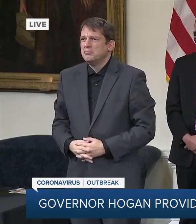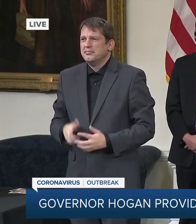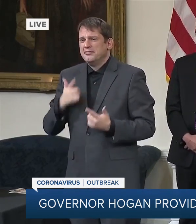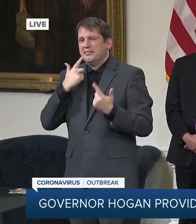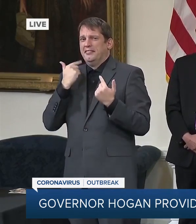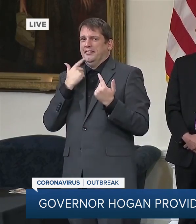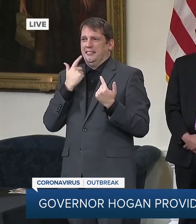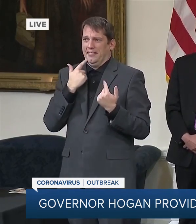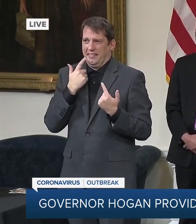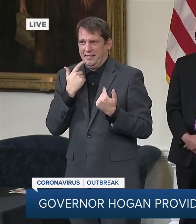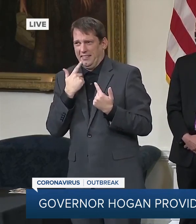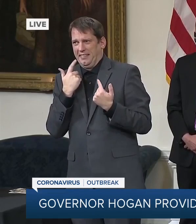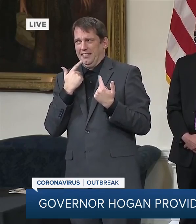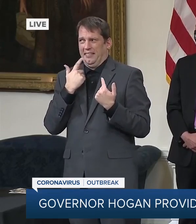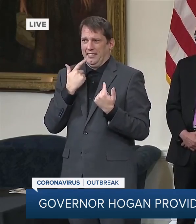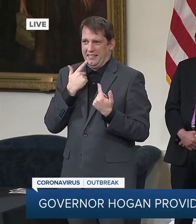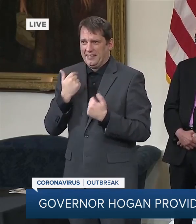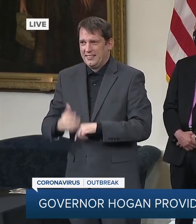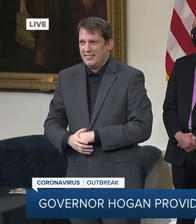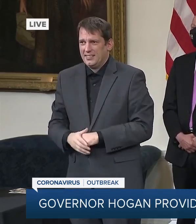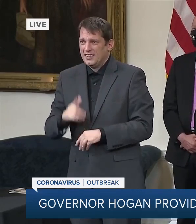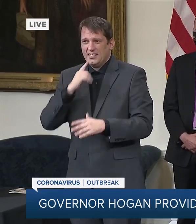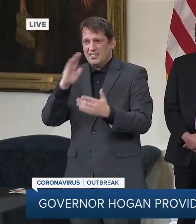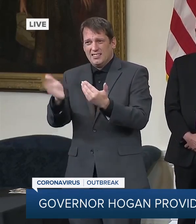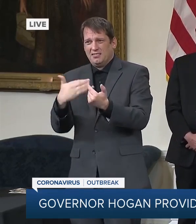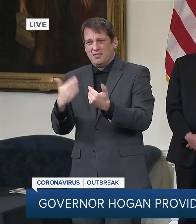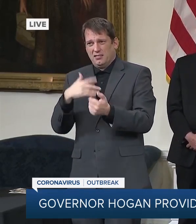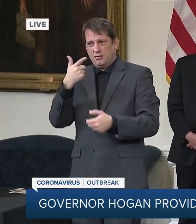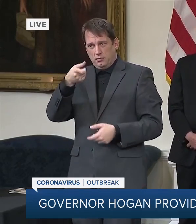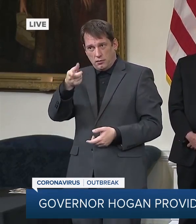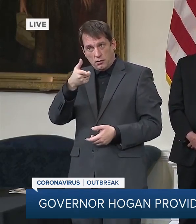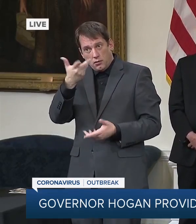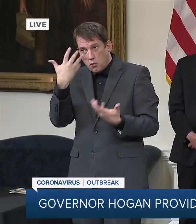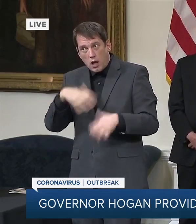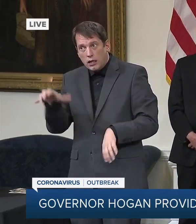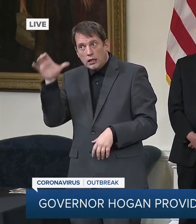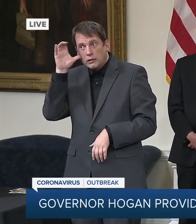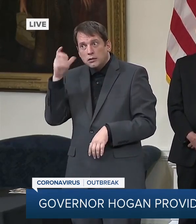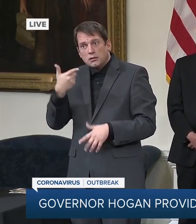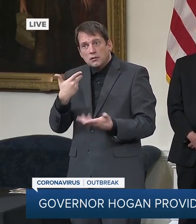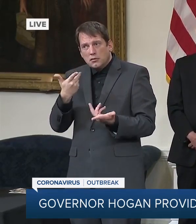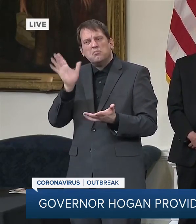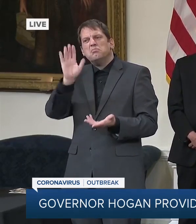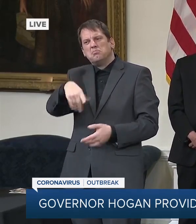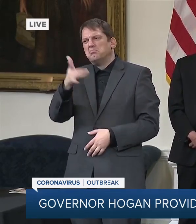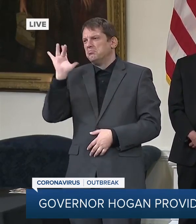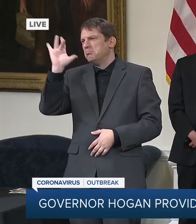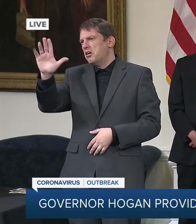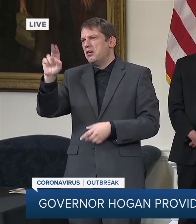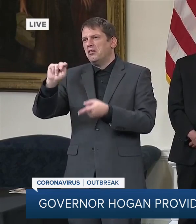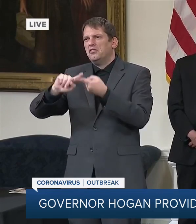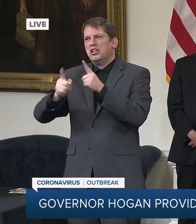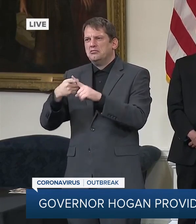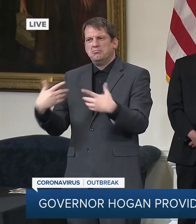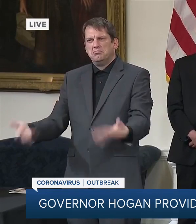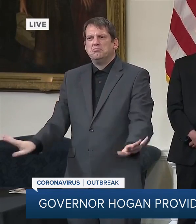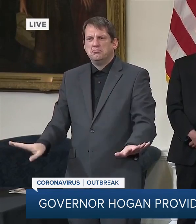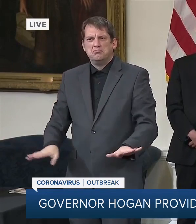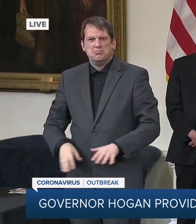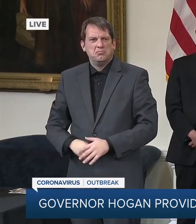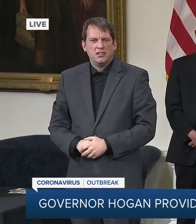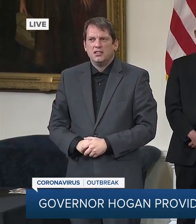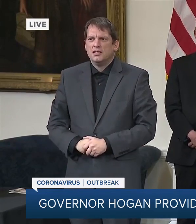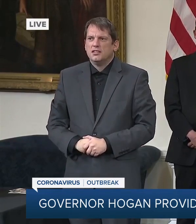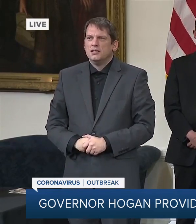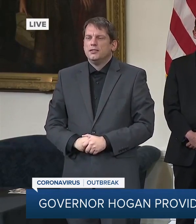It was like really easy. You don't have to listen to me anymore. Governor, I noticed that underneath of your mask there's a bandage. Is this?